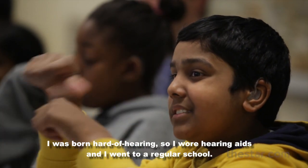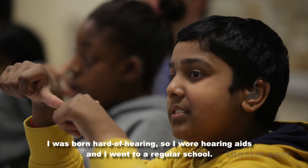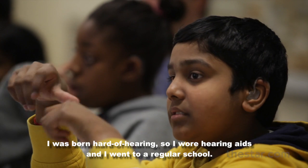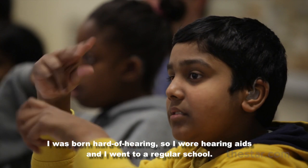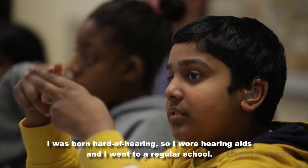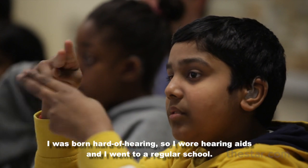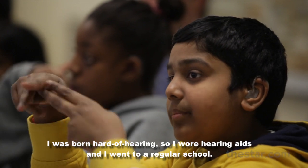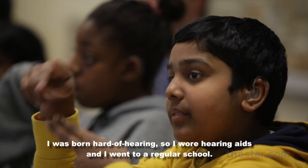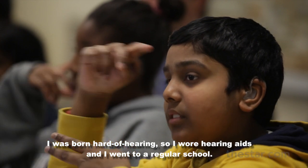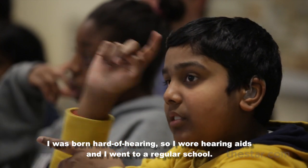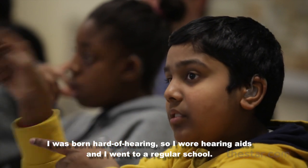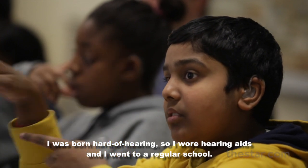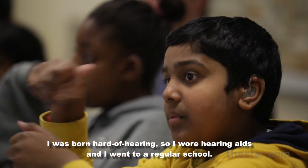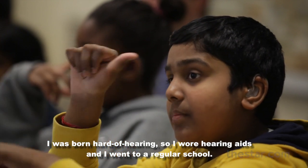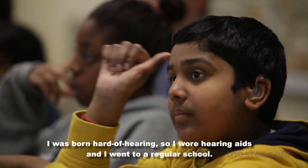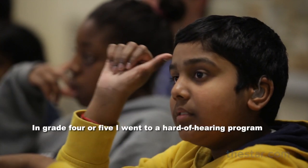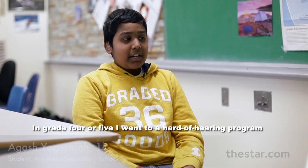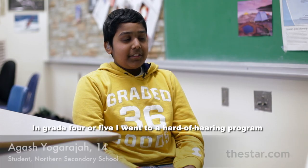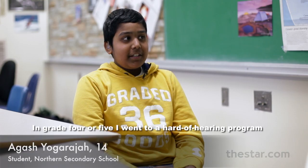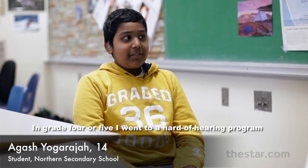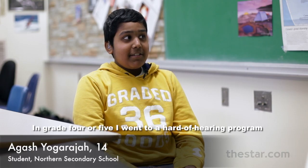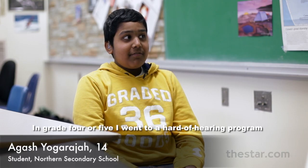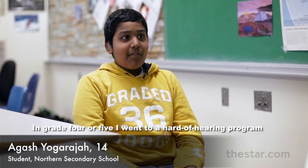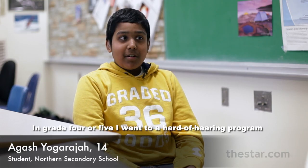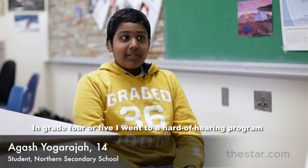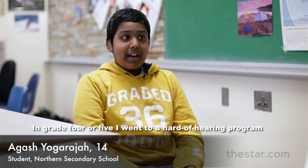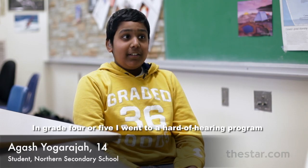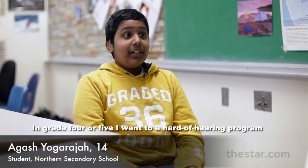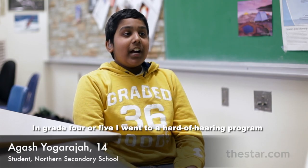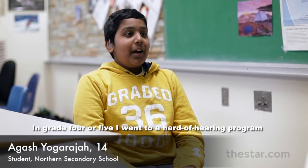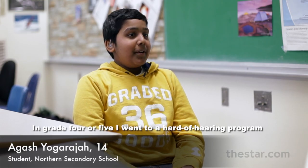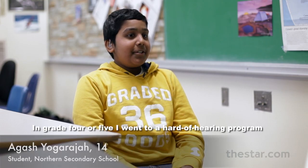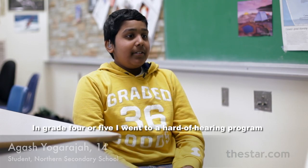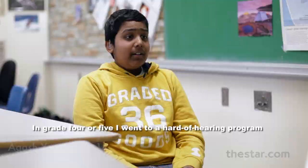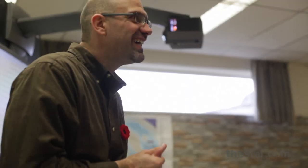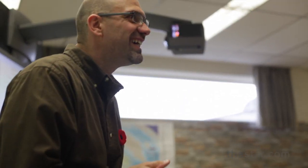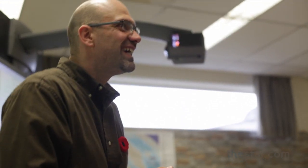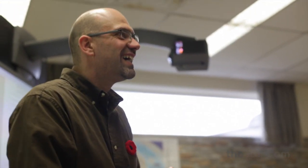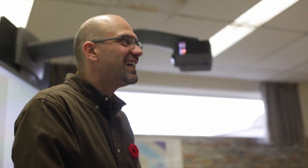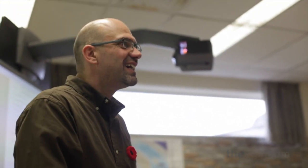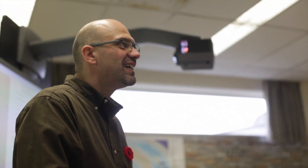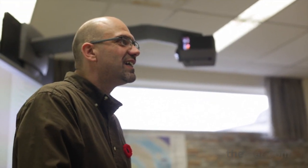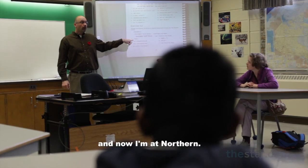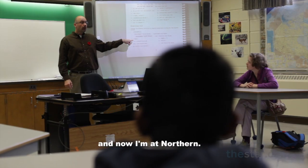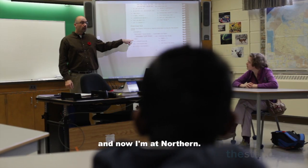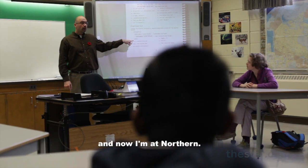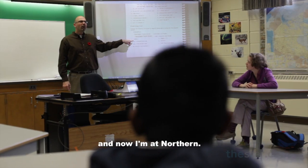so I went to regular school. I think grade 4 or 5, I went to a hard of hearing program and now I'm at